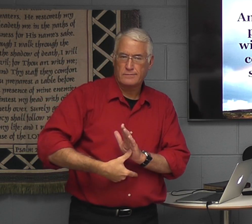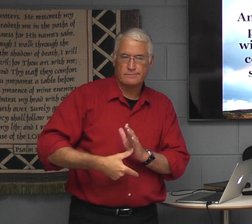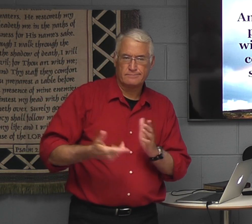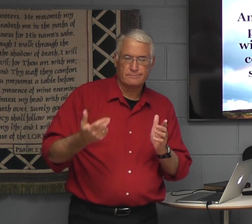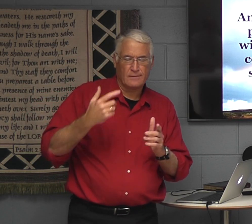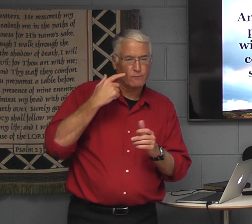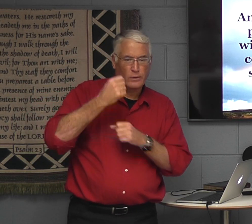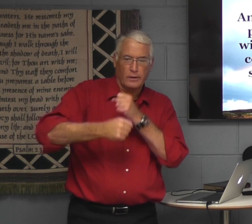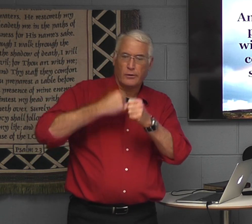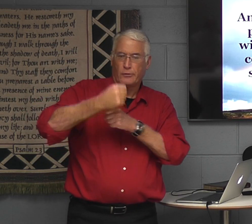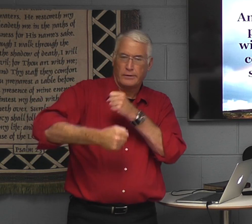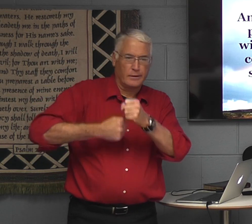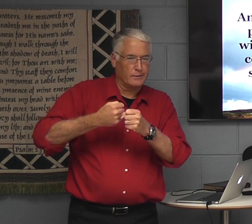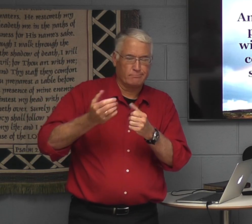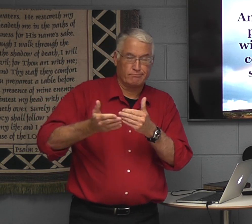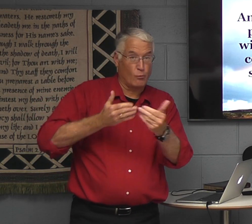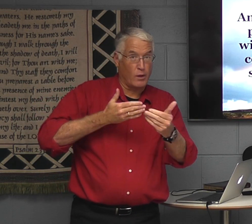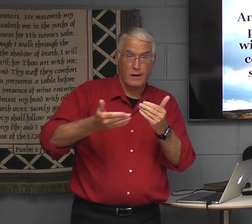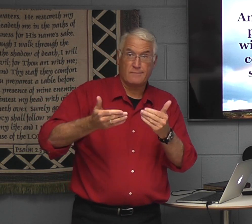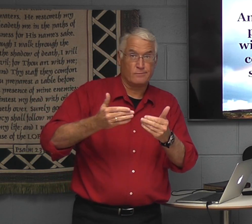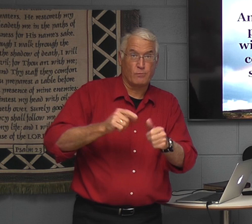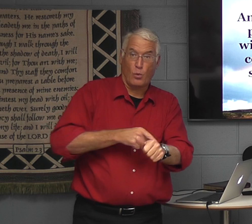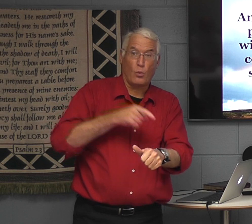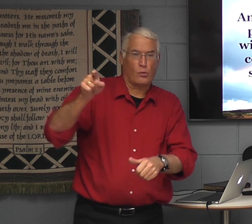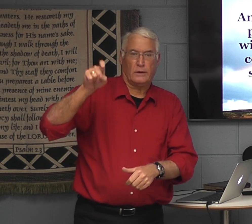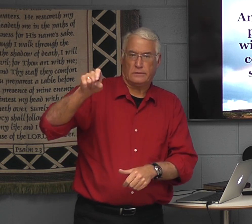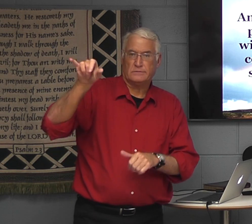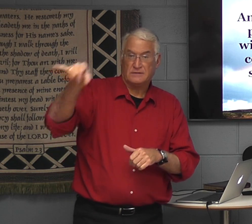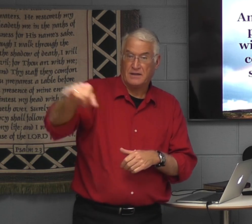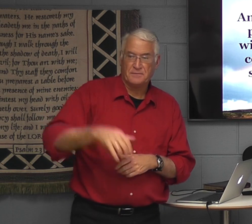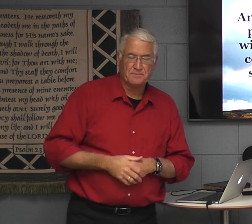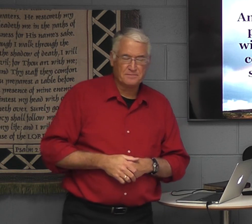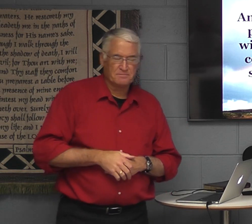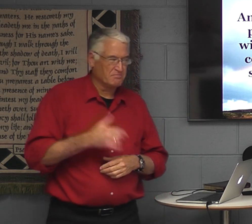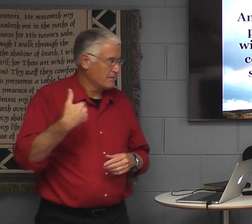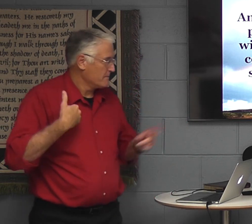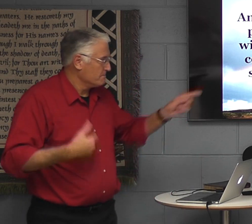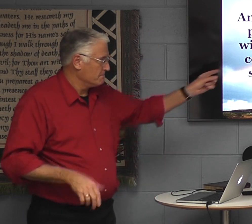for a while, for years if you wanted to, whatever, however long you needed to stay there.